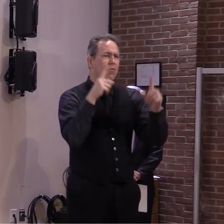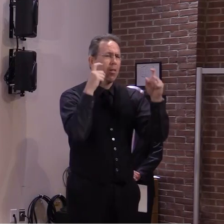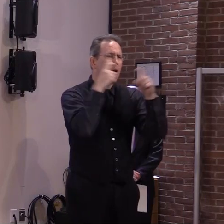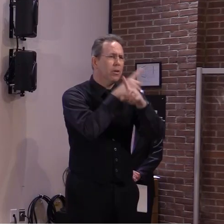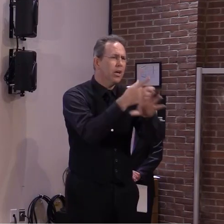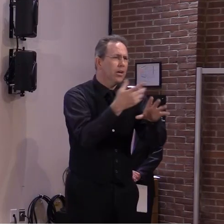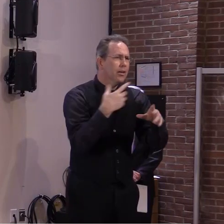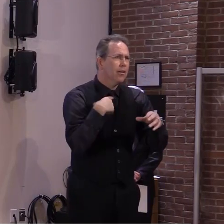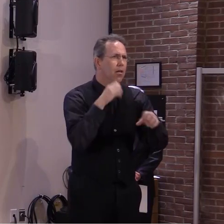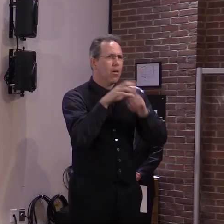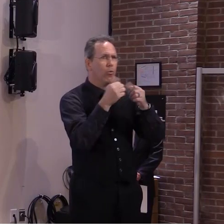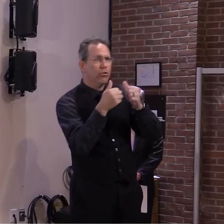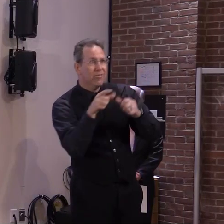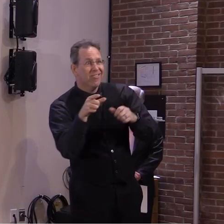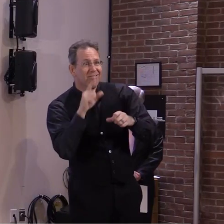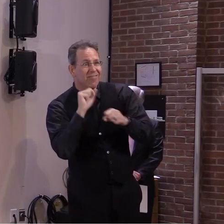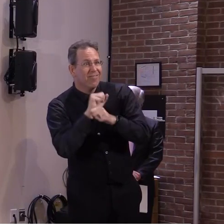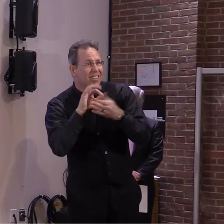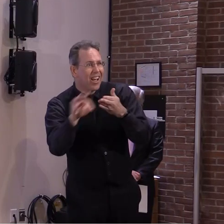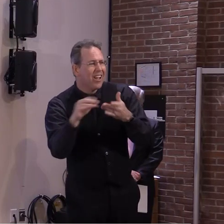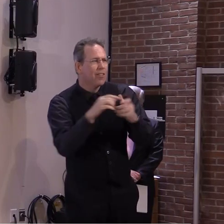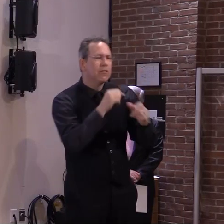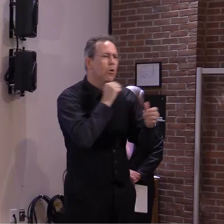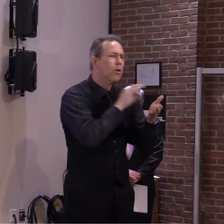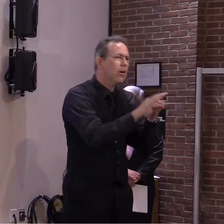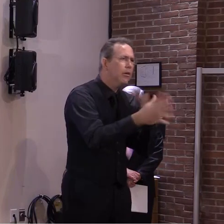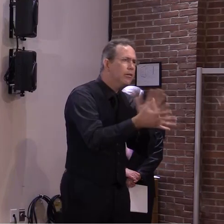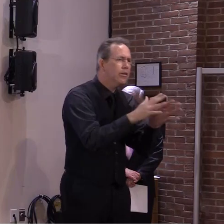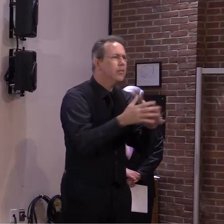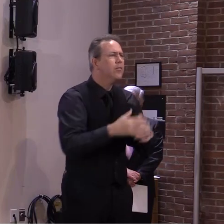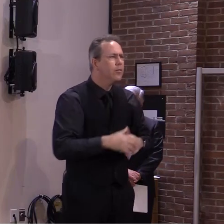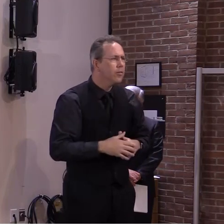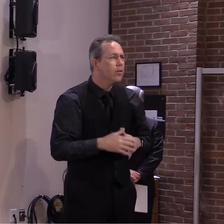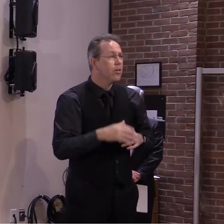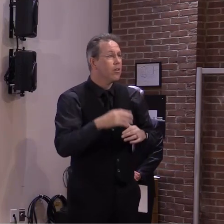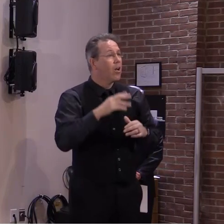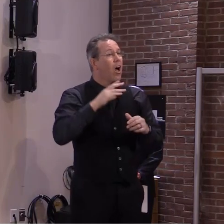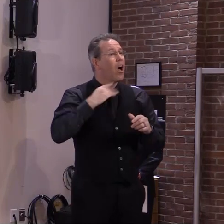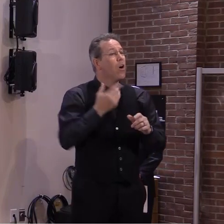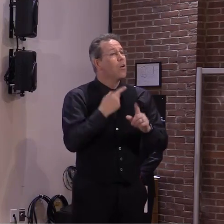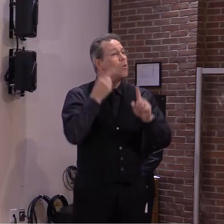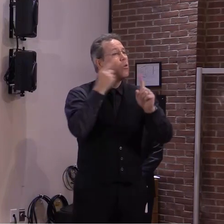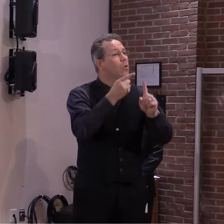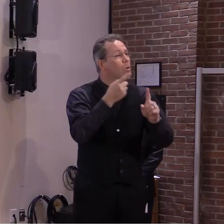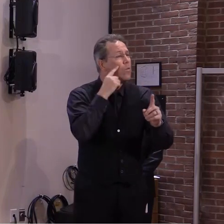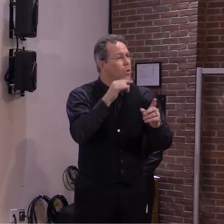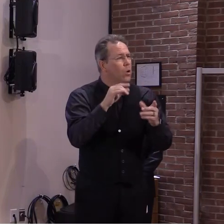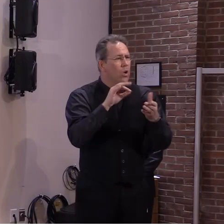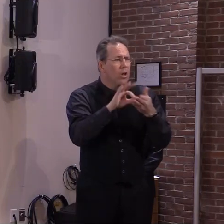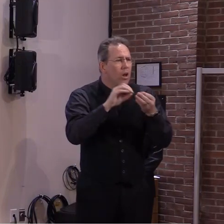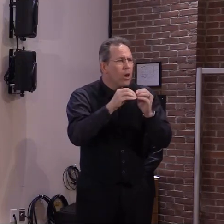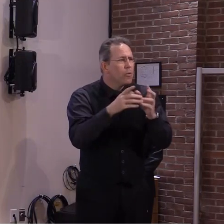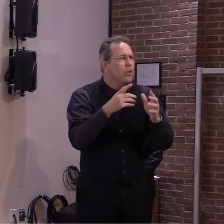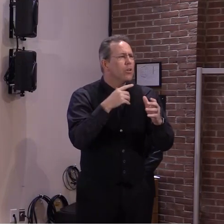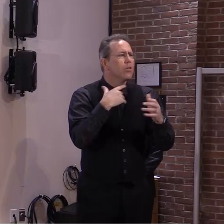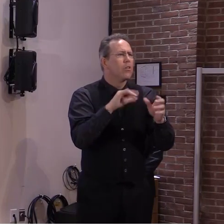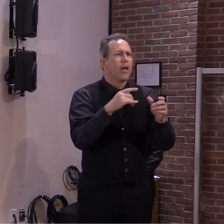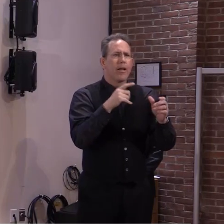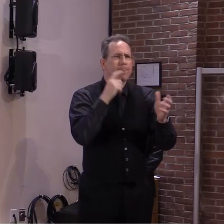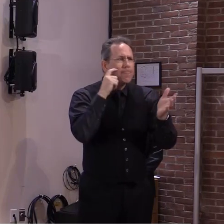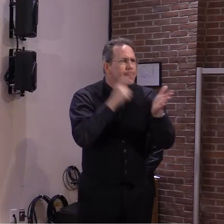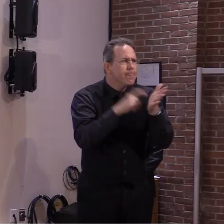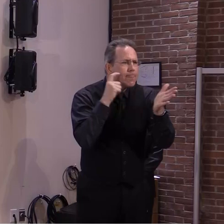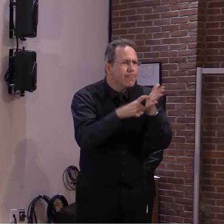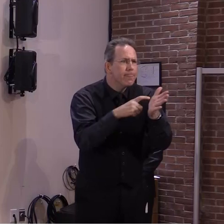to protect the ability to not identify individuals, especially in